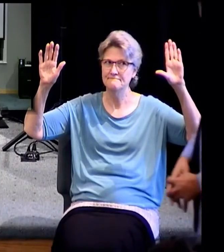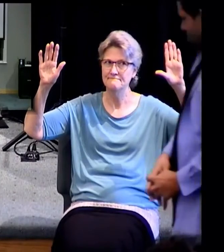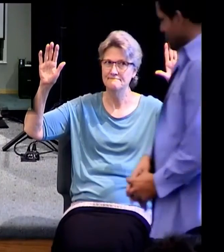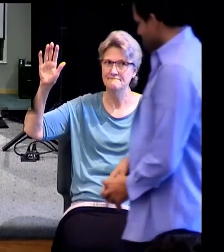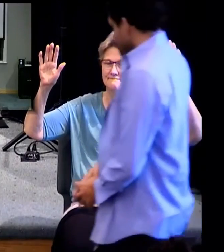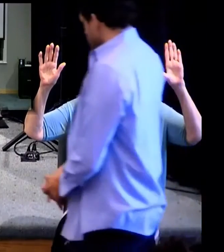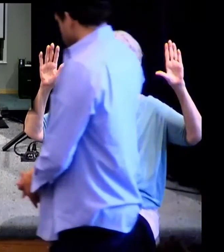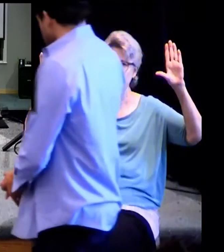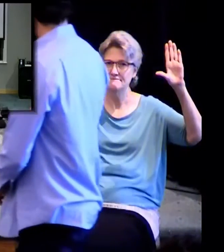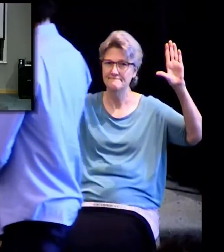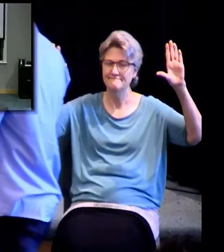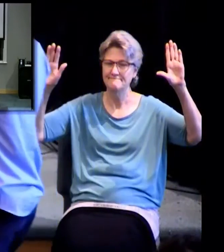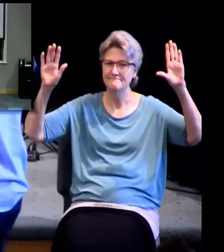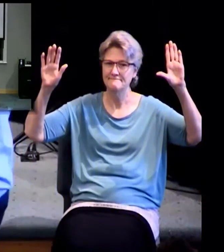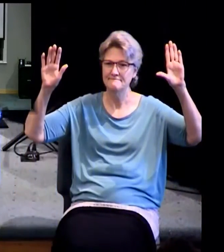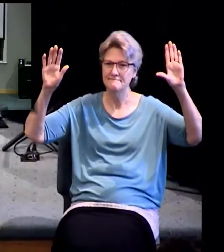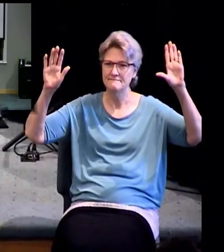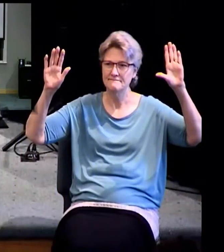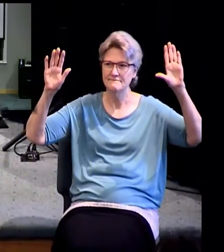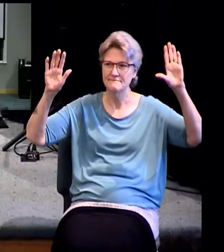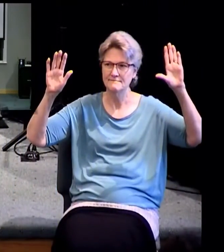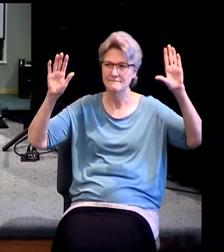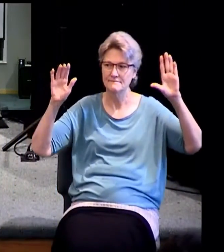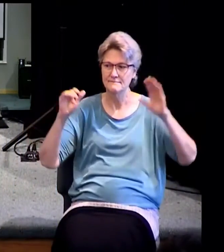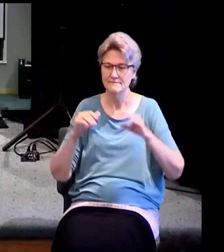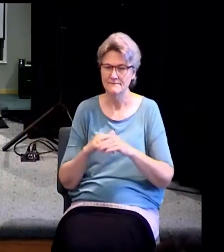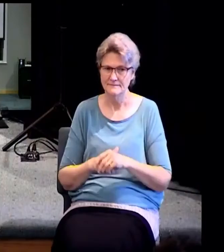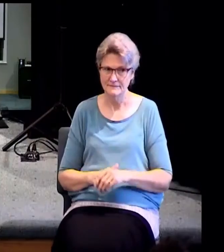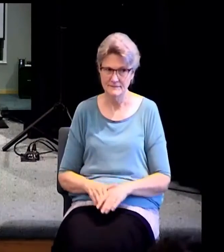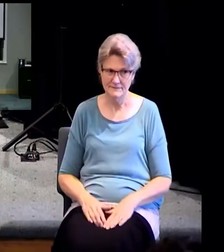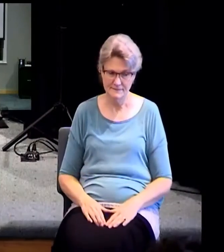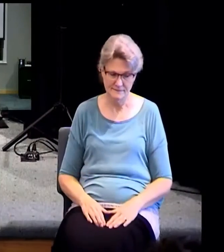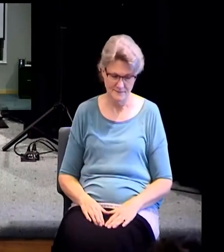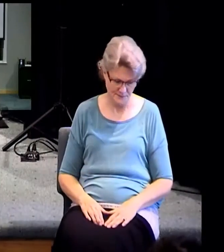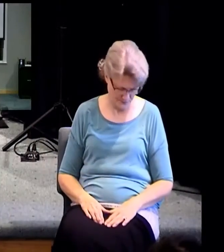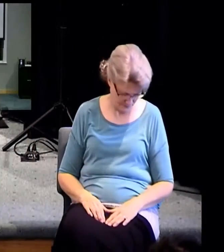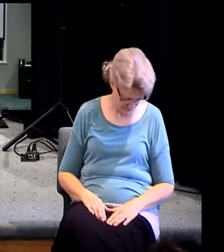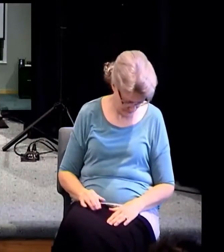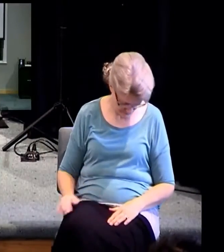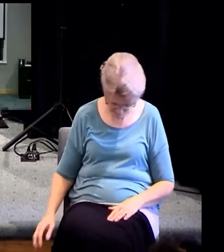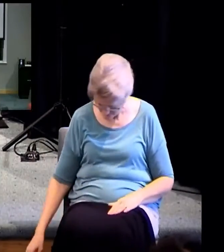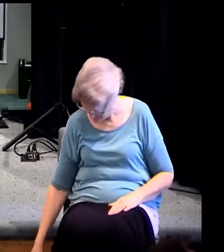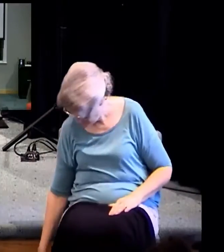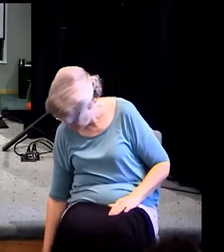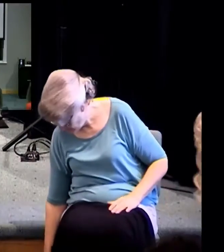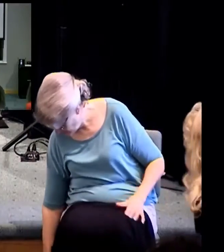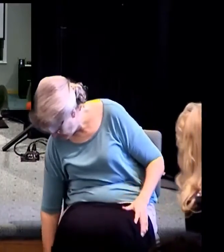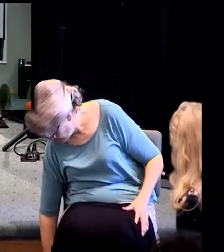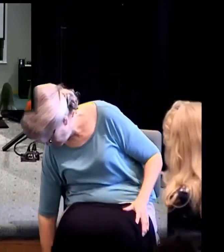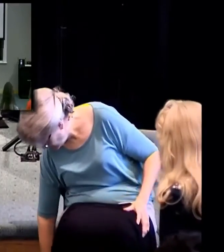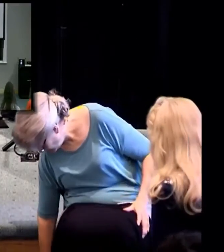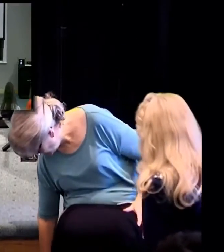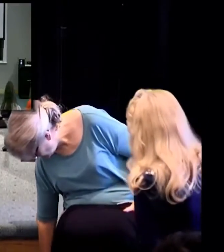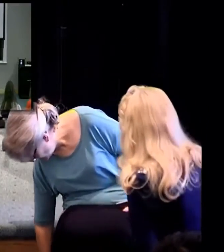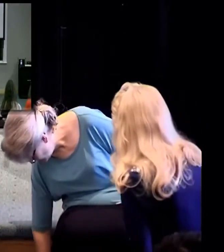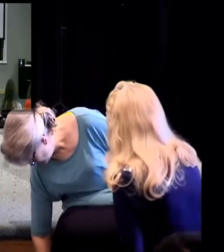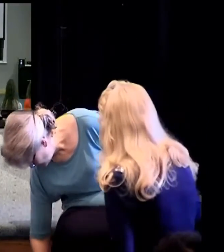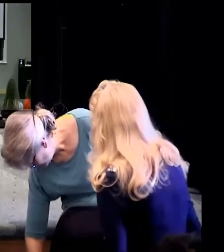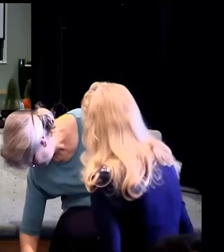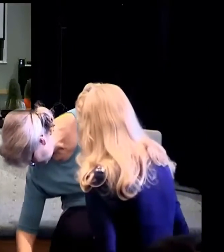there is salvation, there is cleansing, there is healing, there is sight in the name at